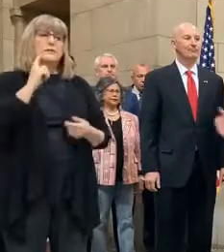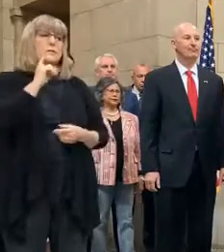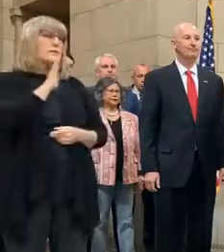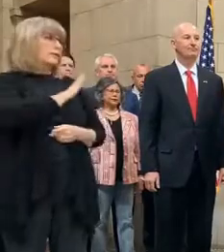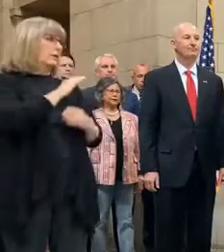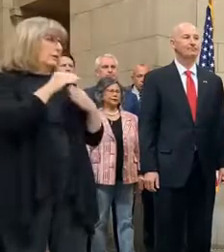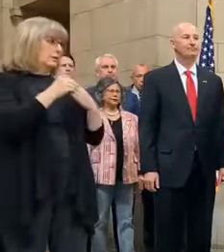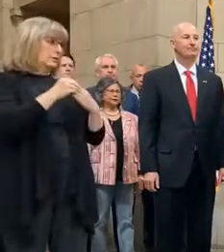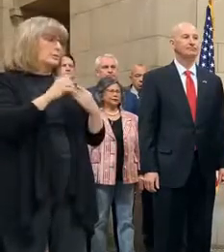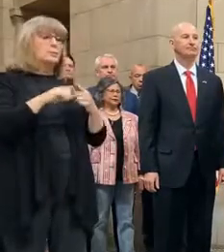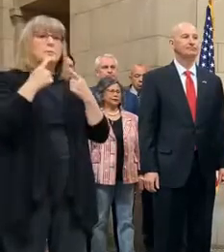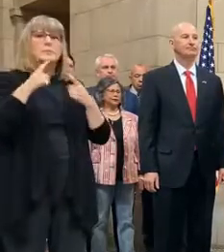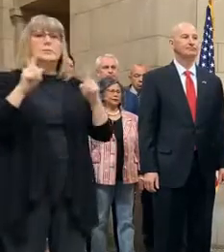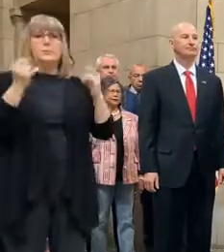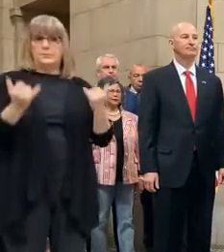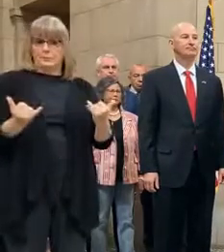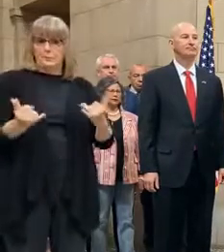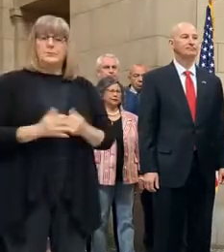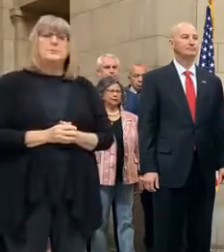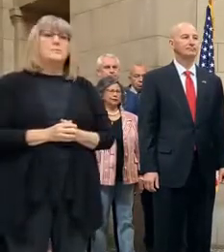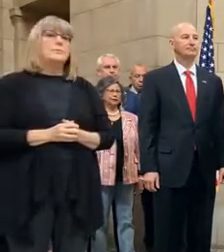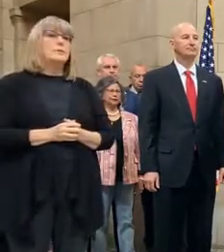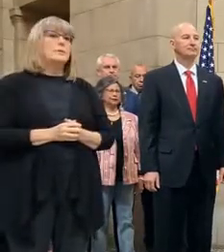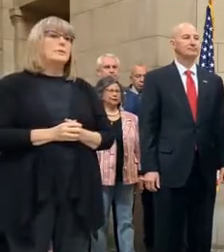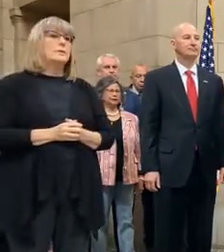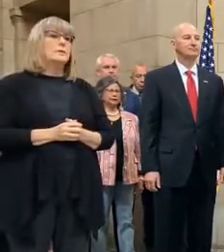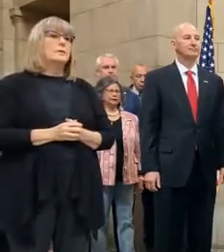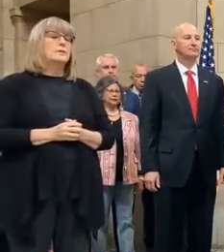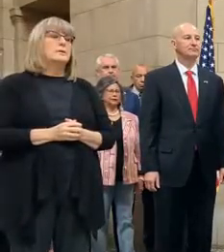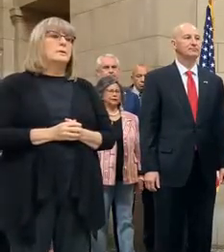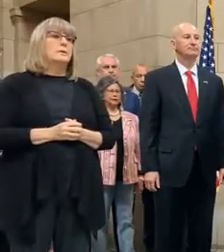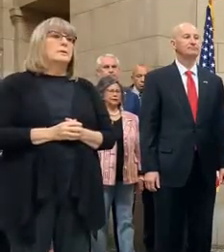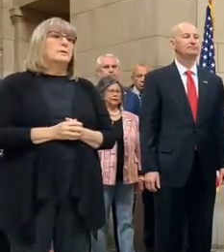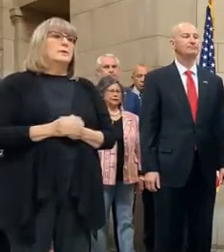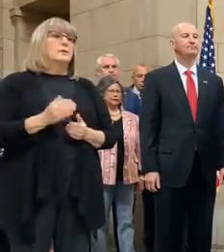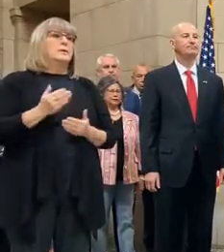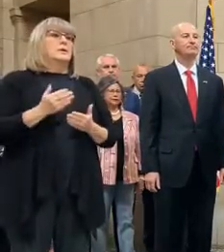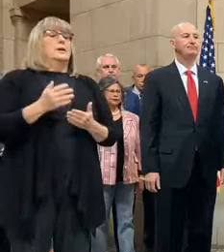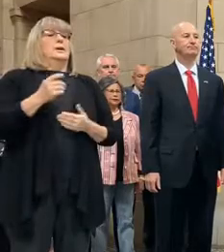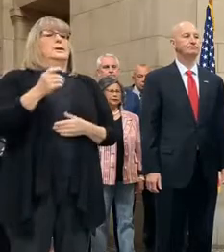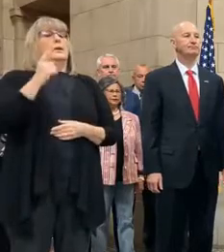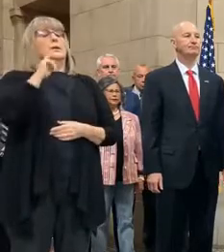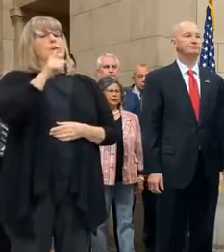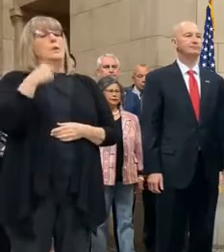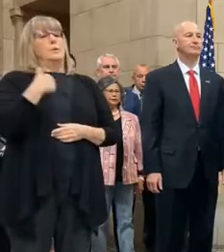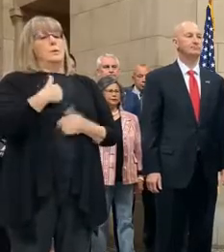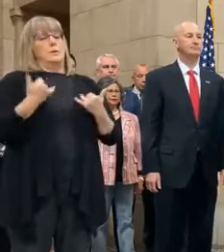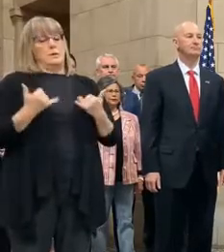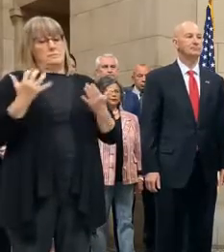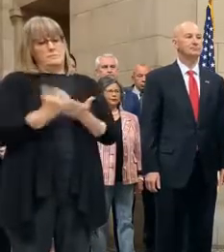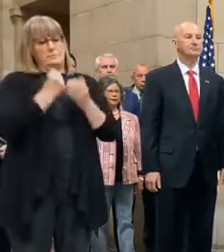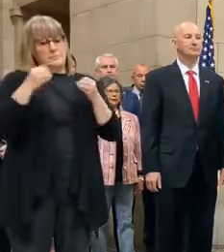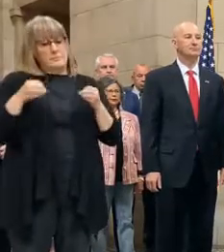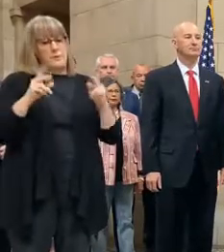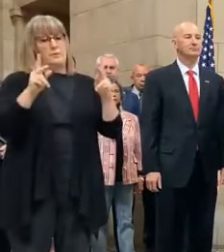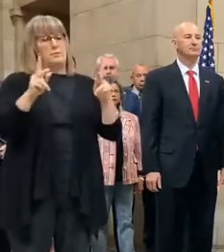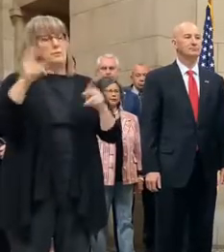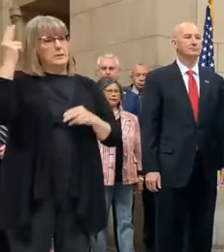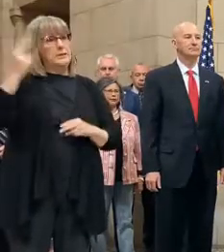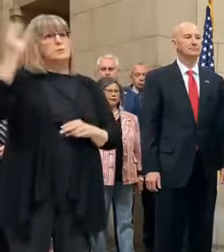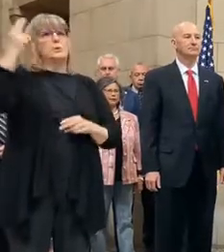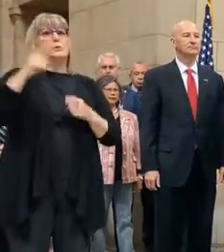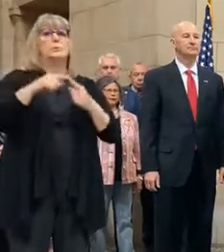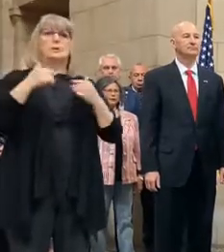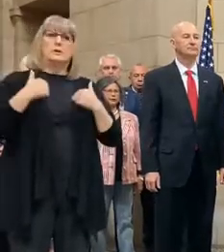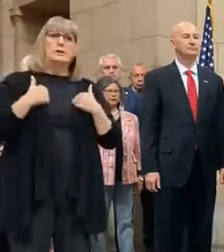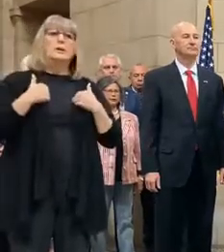your leadership to get us to this point. You know, before I ran for Speaker for the 107th Legislature, I thought we really had an opportunity, a historic opportunity,